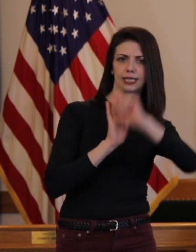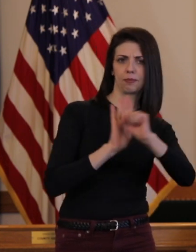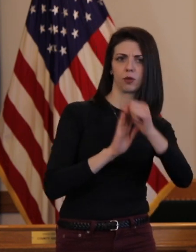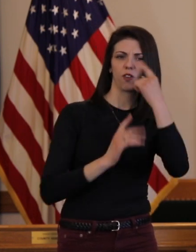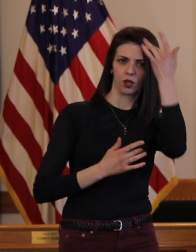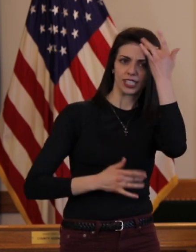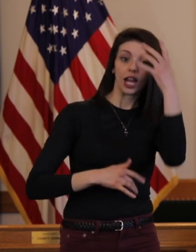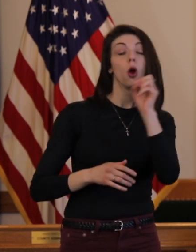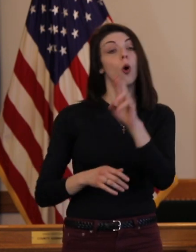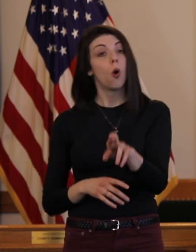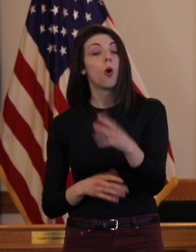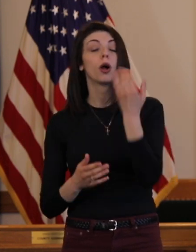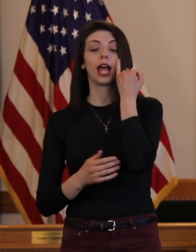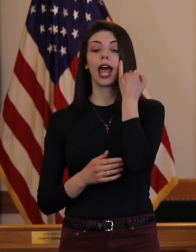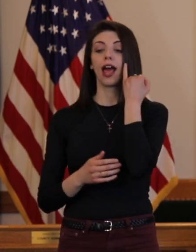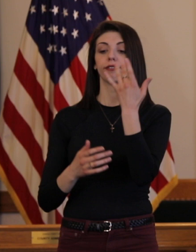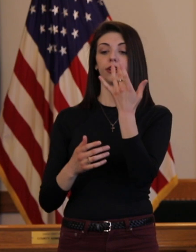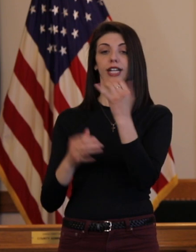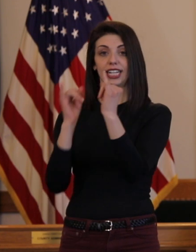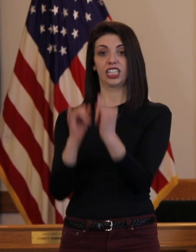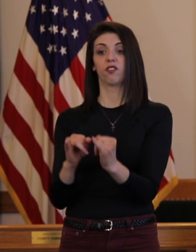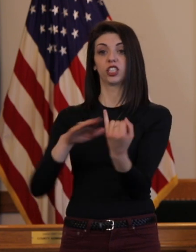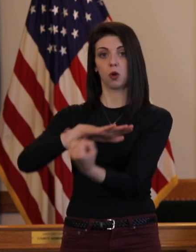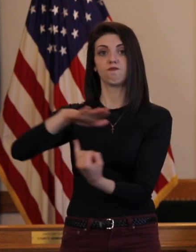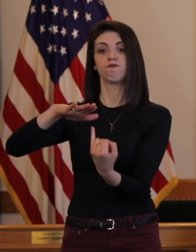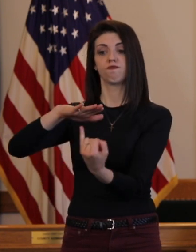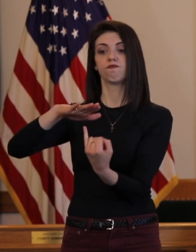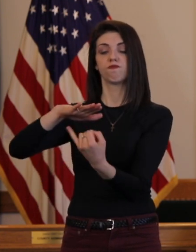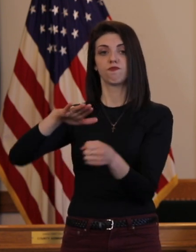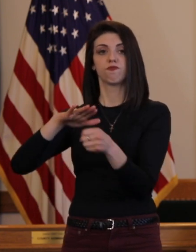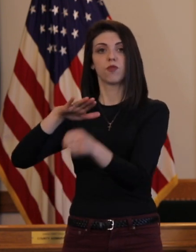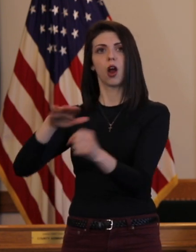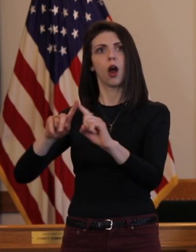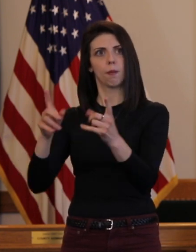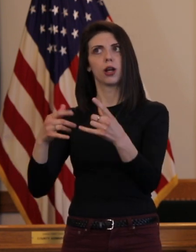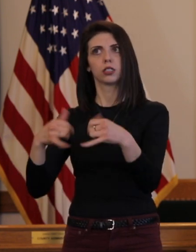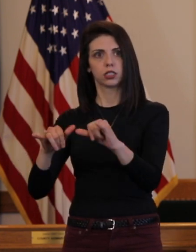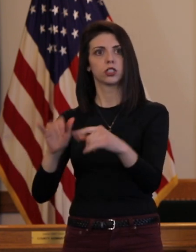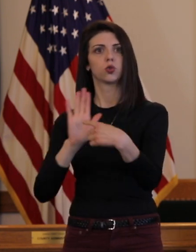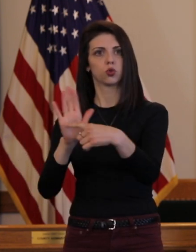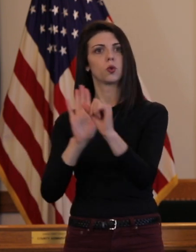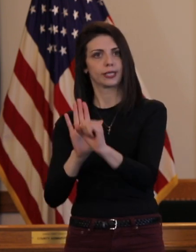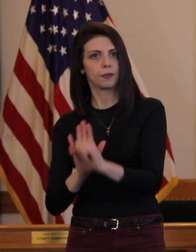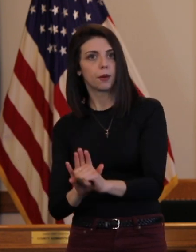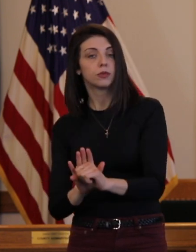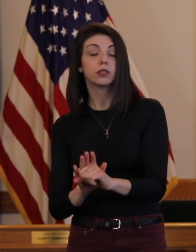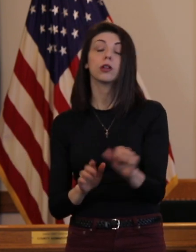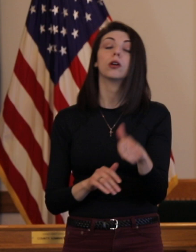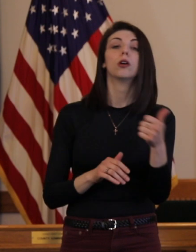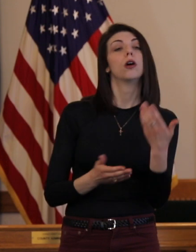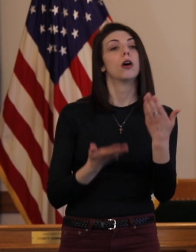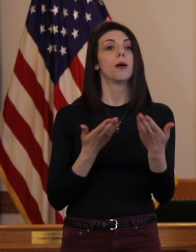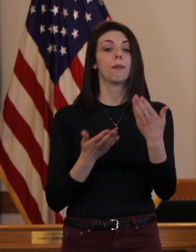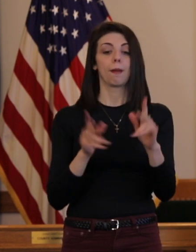is quarantined and has shown symptoms of COVID-19 illness, or an individual is